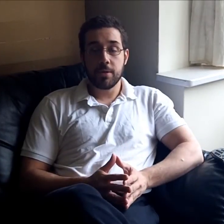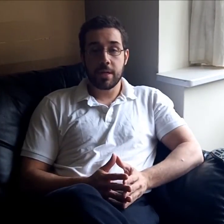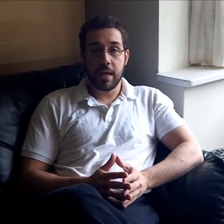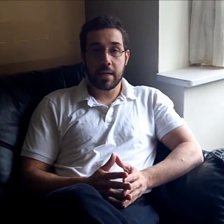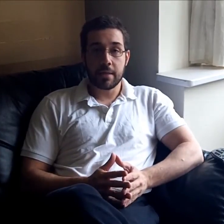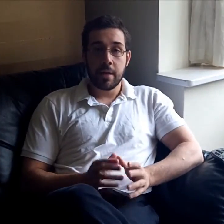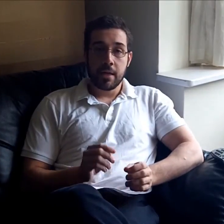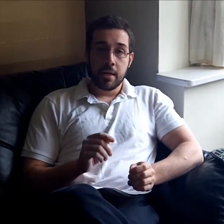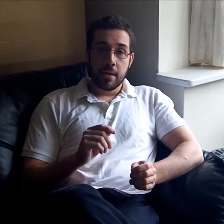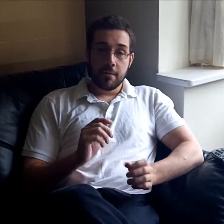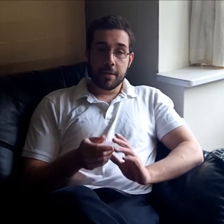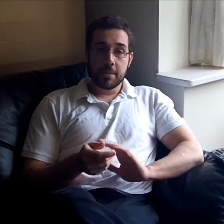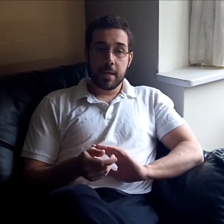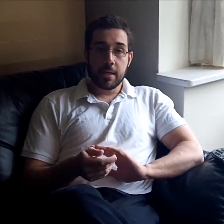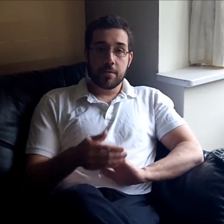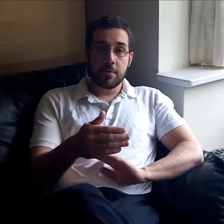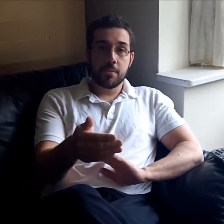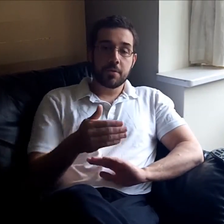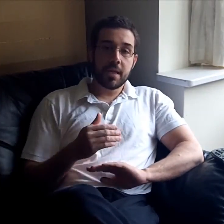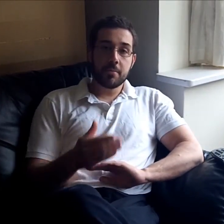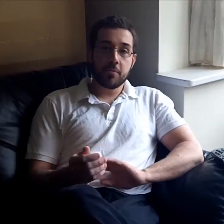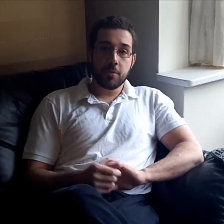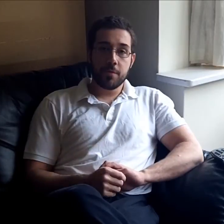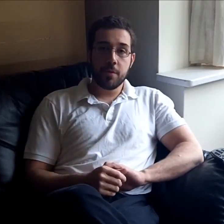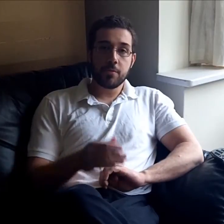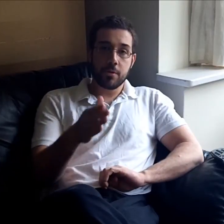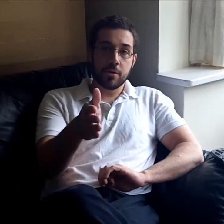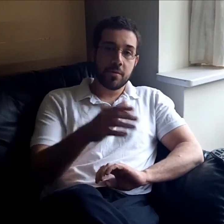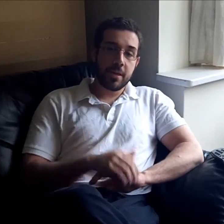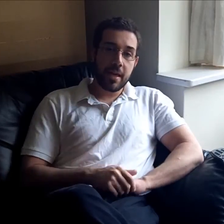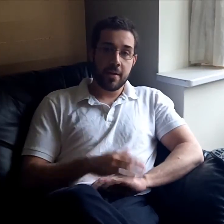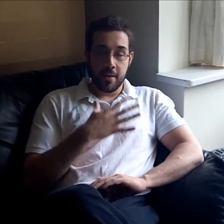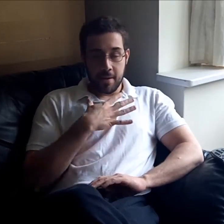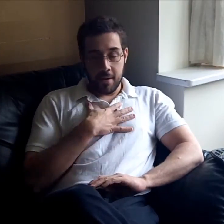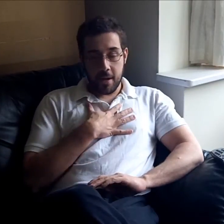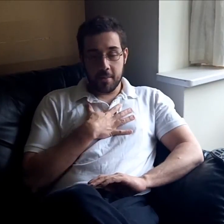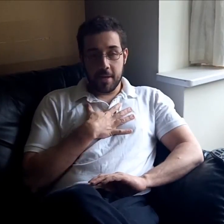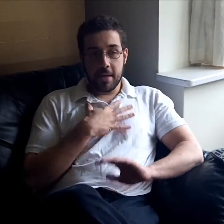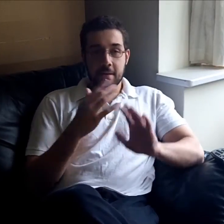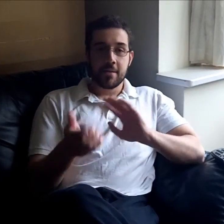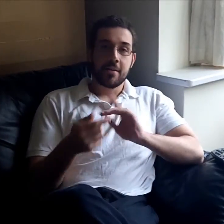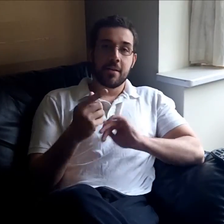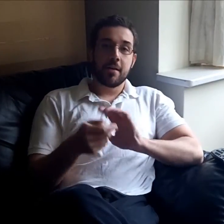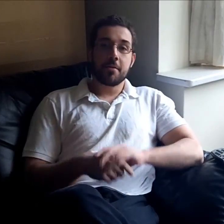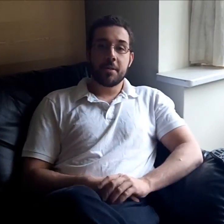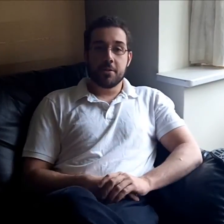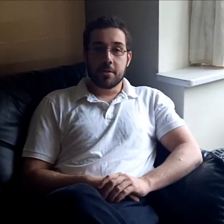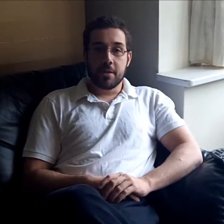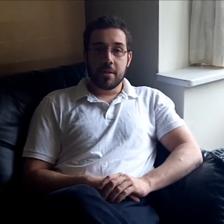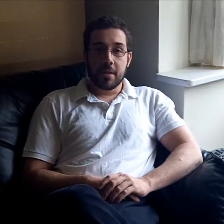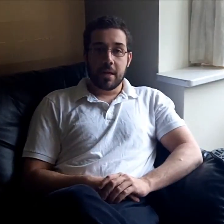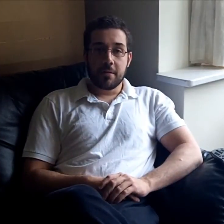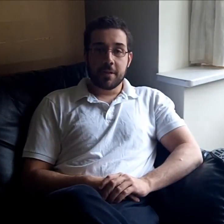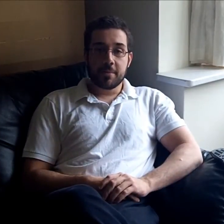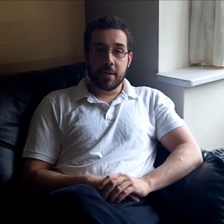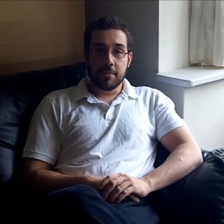looking at fingerspelling from the receptive point of view, so you're going to be there, I'm going to be here, and I'm going to be doing the fingerspelling for